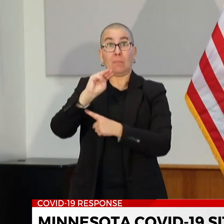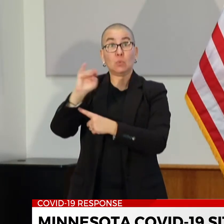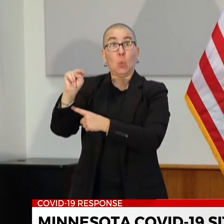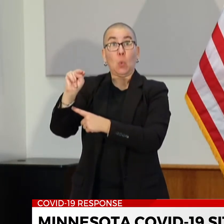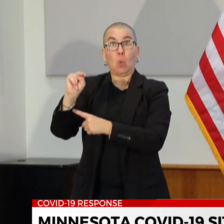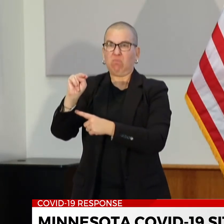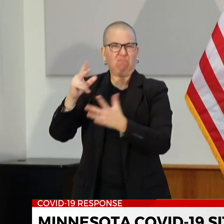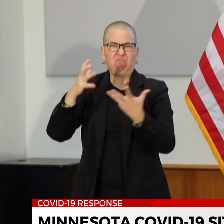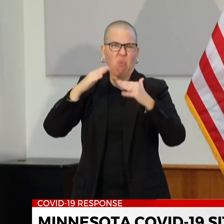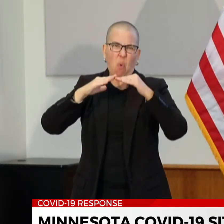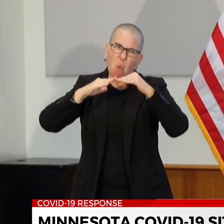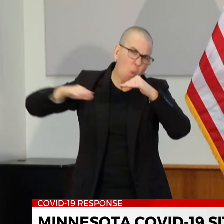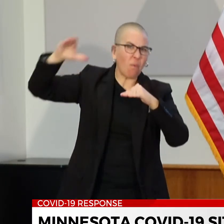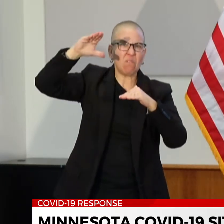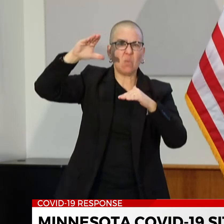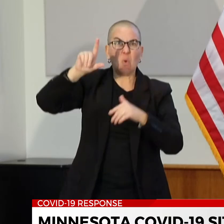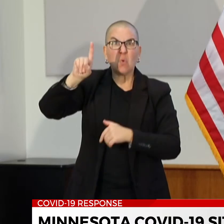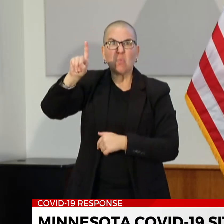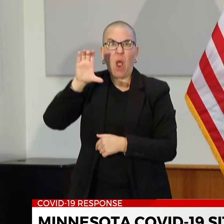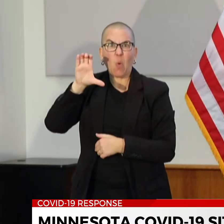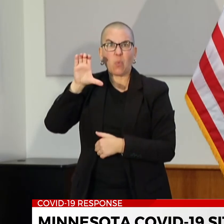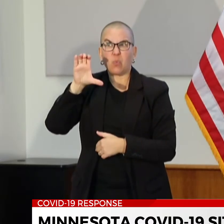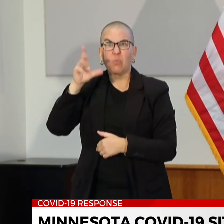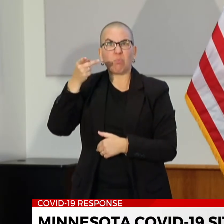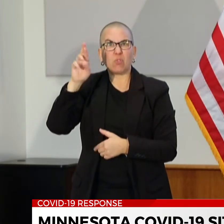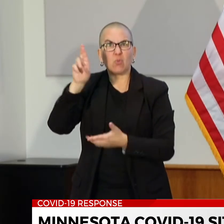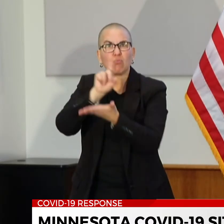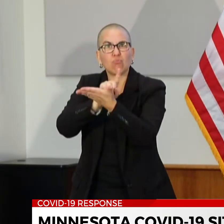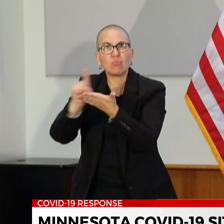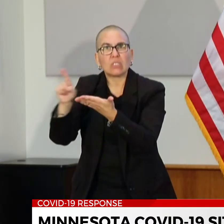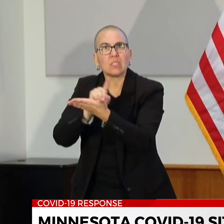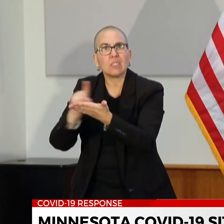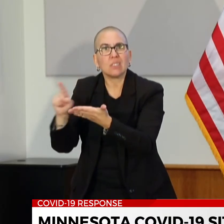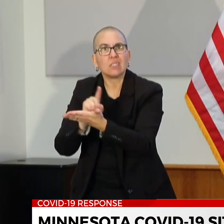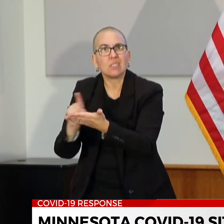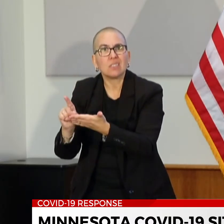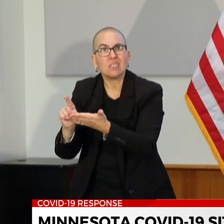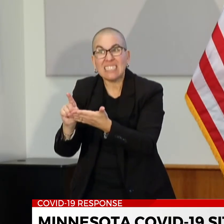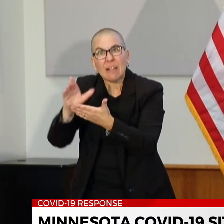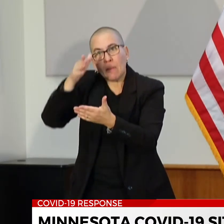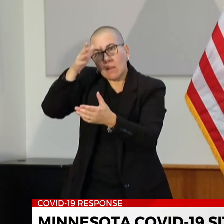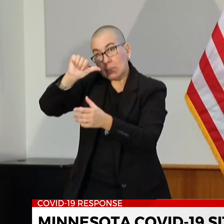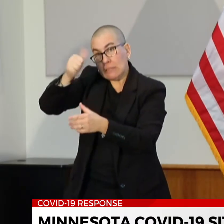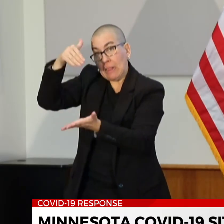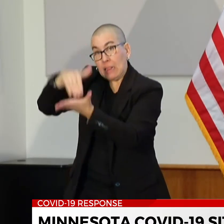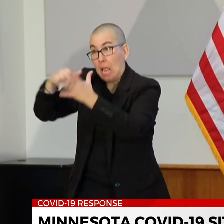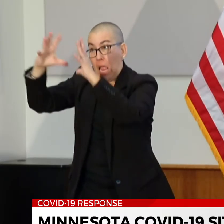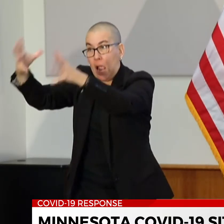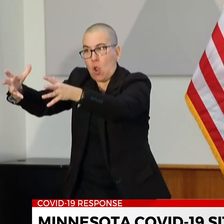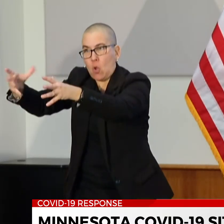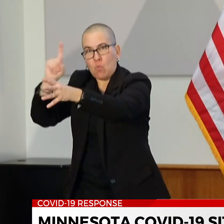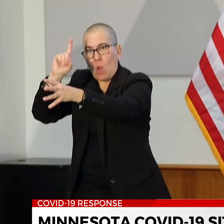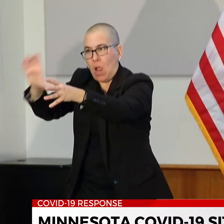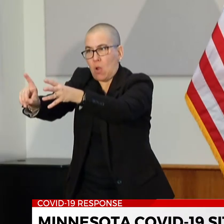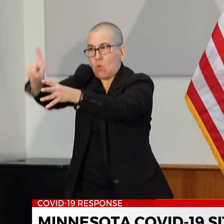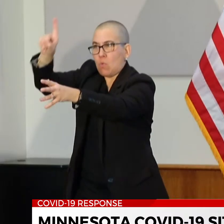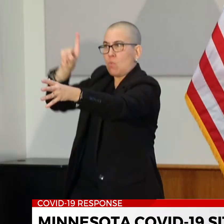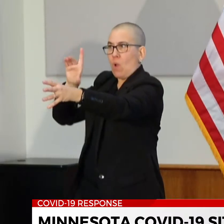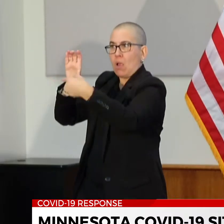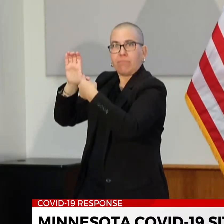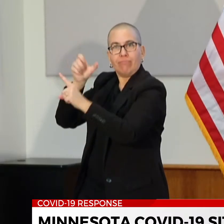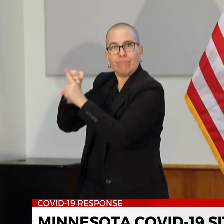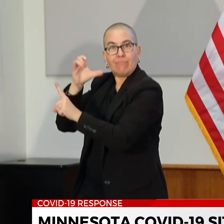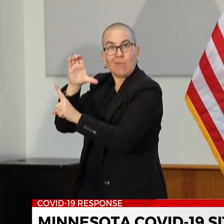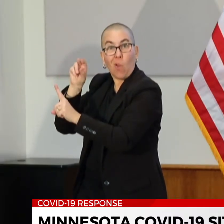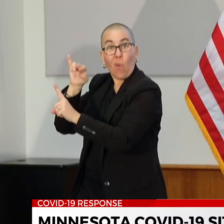over 100 weekly cases per 10,000 people. We consider a high-risk threshold to be 10